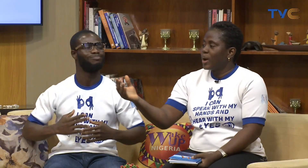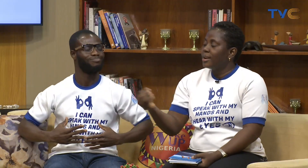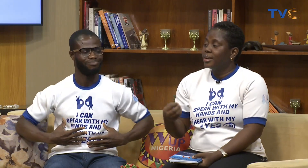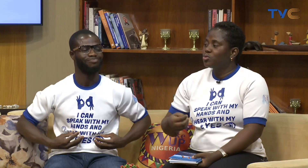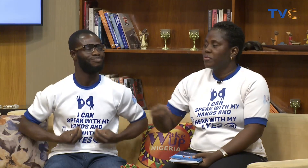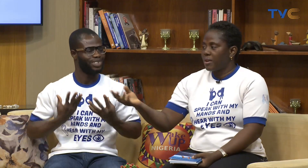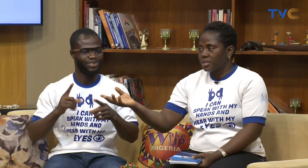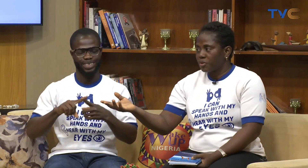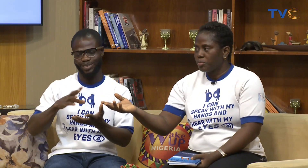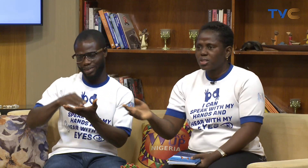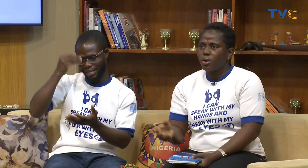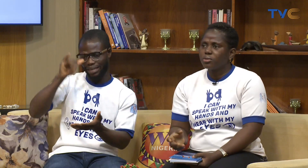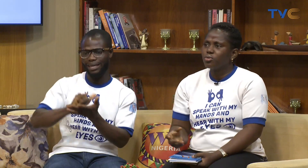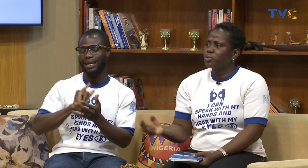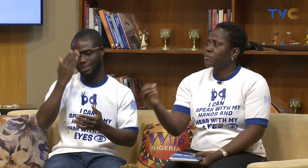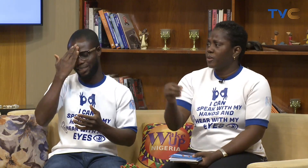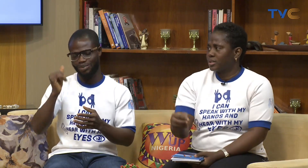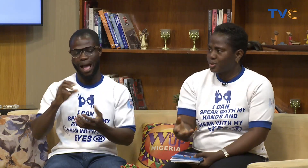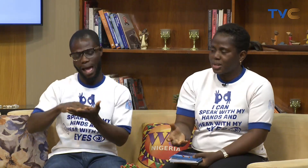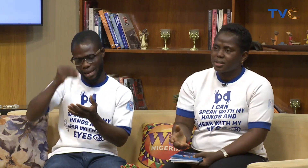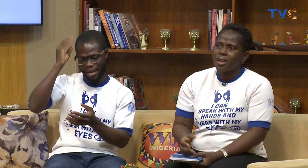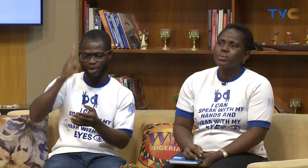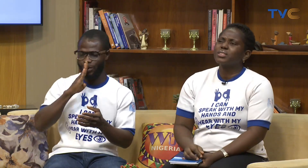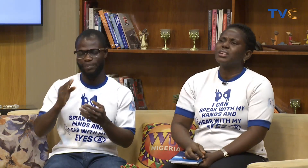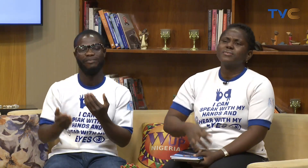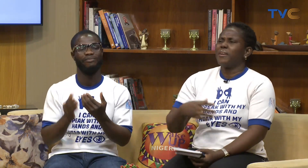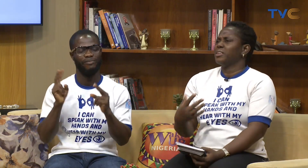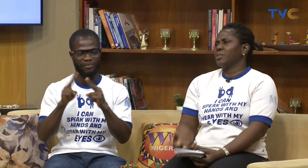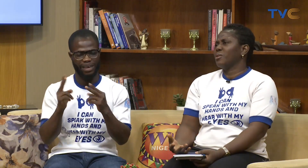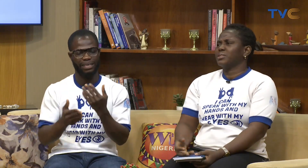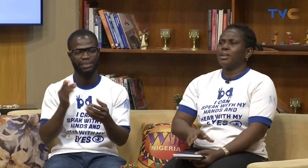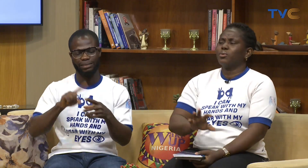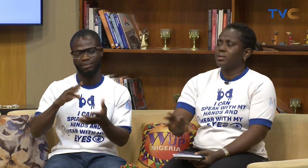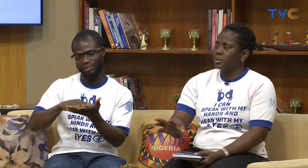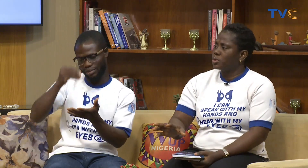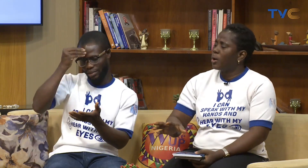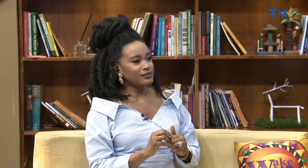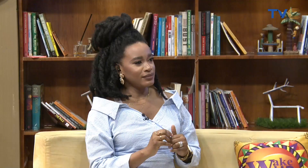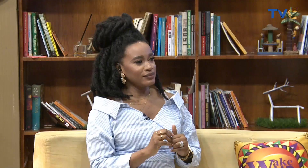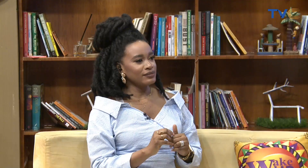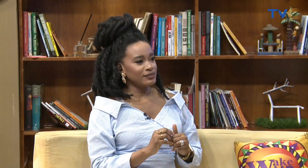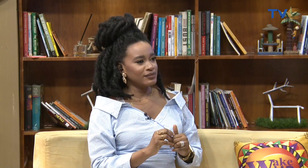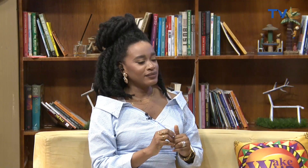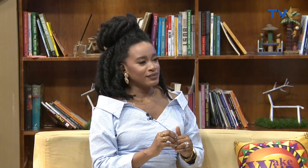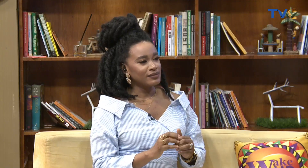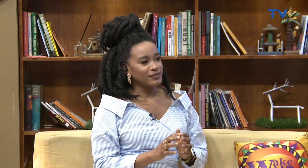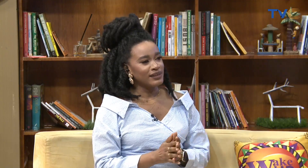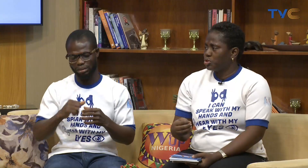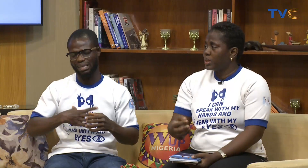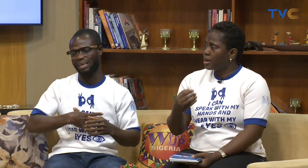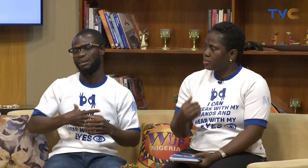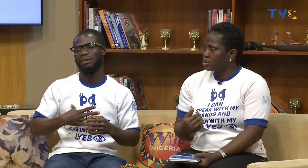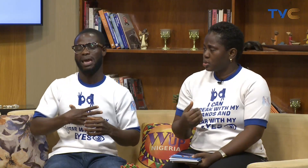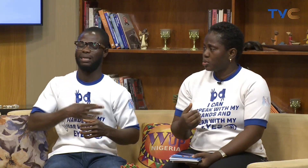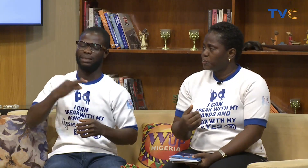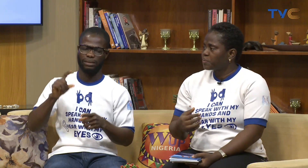That is why learning will be very easy for you. But someone whom you're forcing to learn will still say, it's very difficult, I don't want to learn. So we are, even parents of these children,